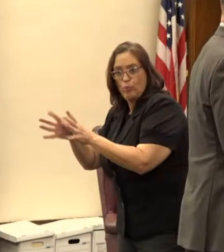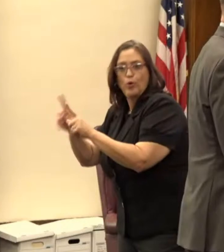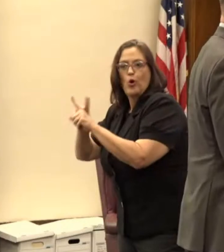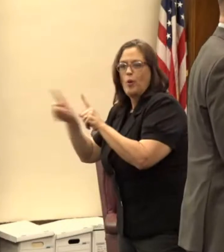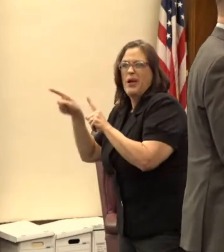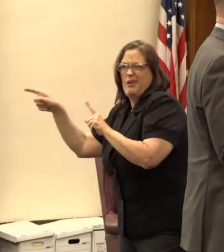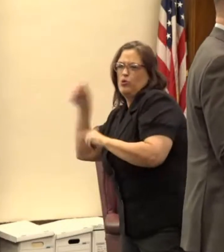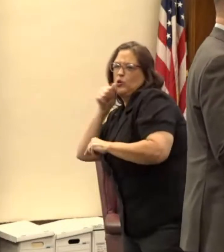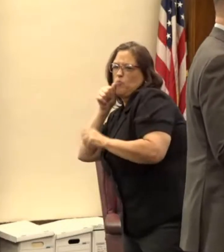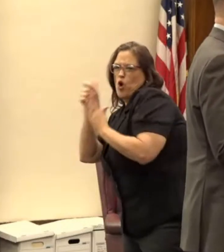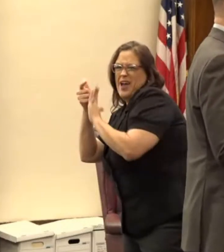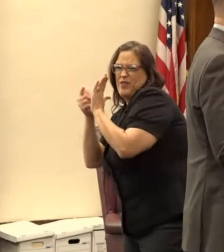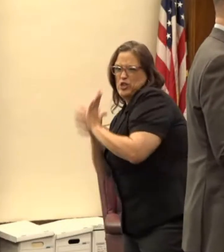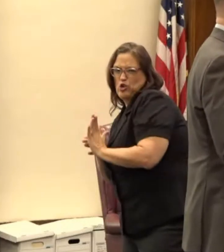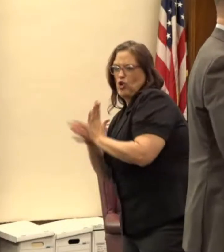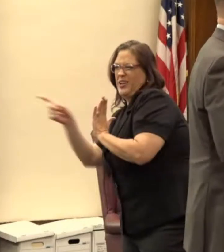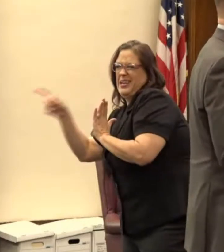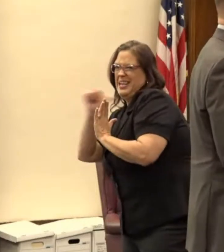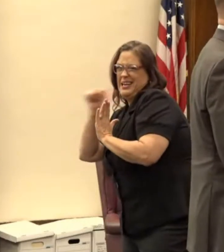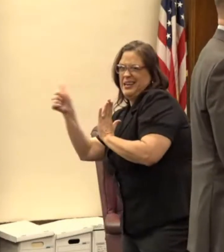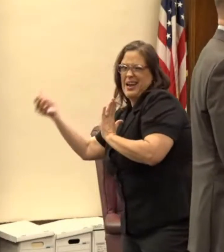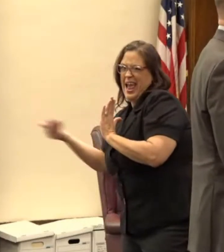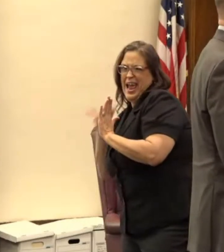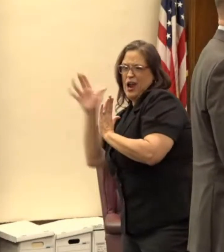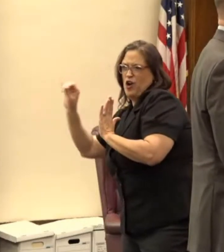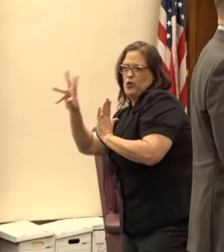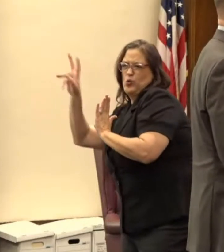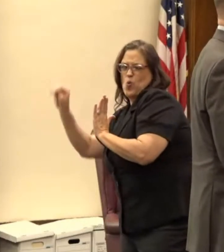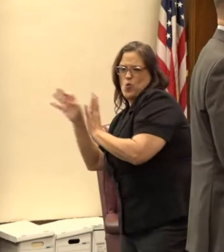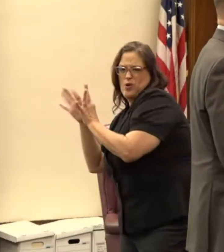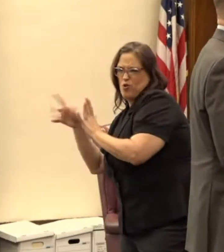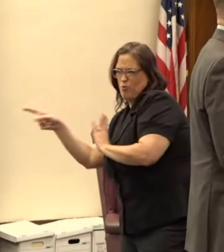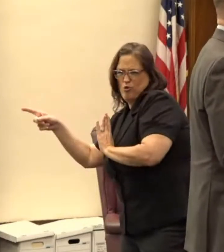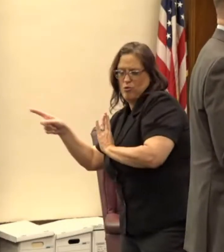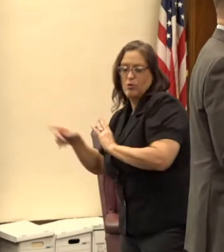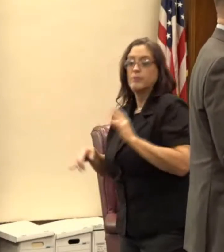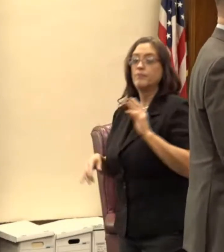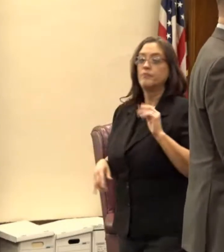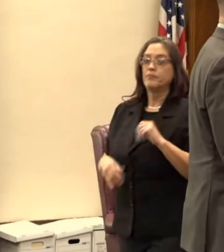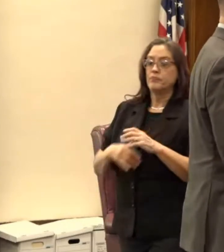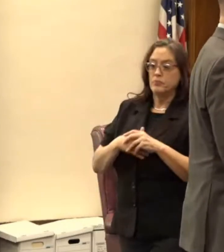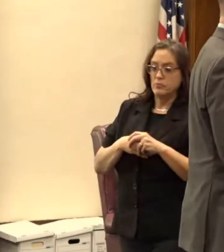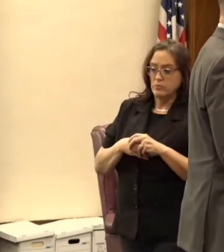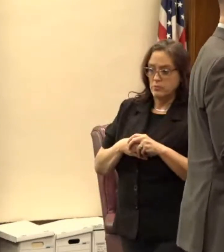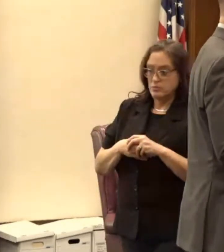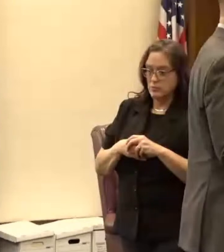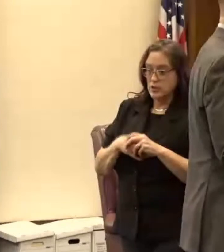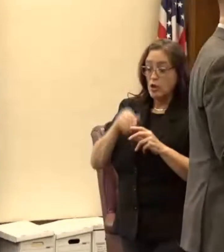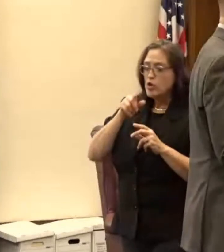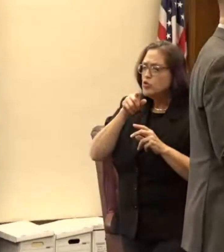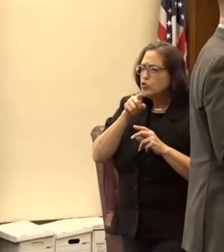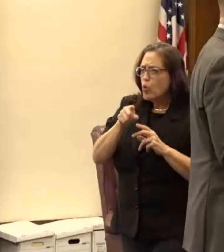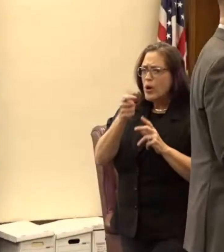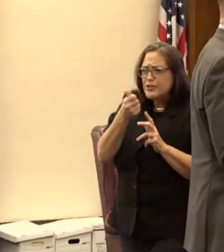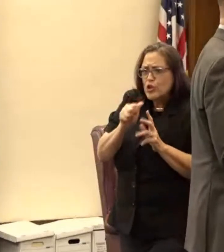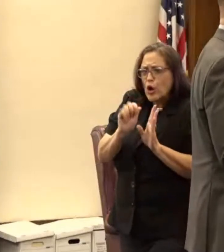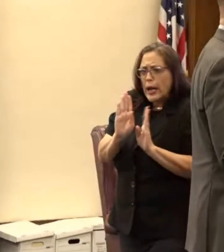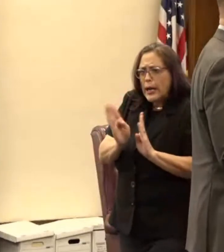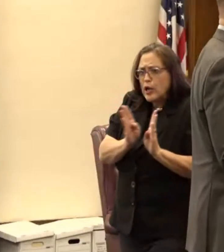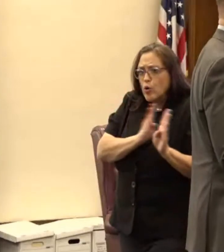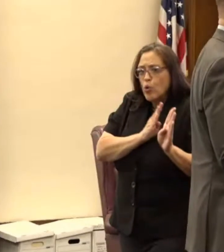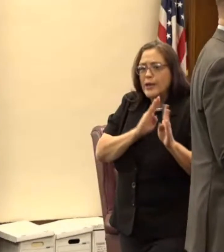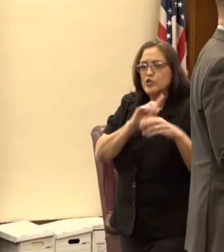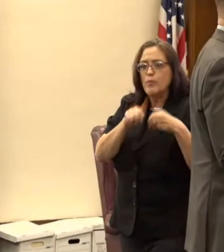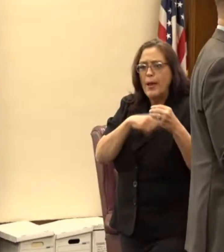So was there ever an arrangement about serving as a conduit for the lawyer and the